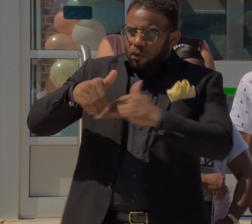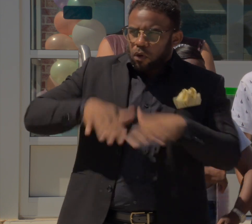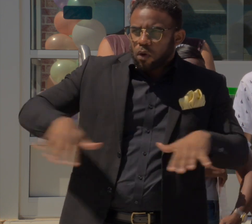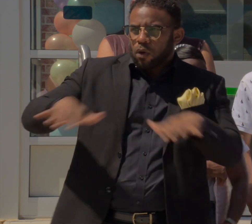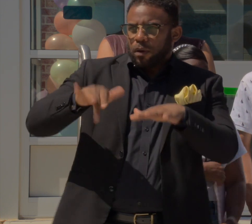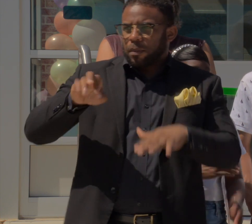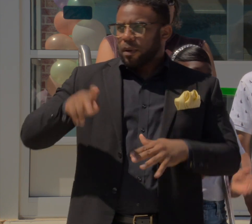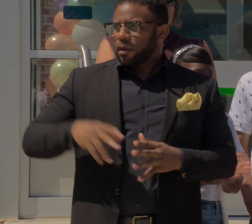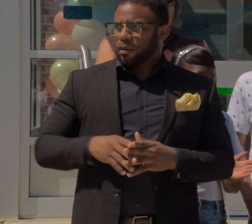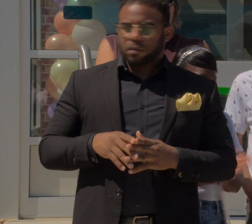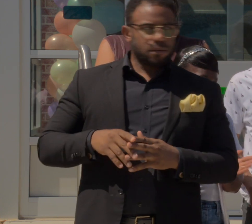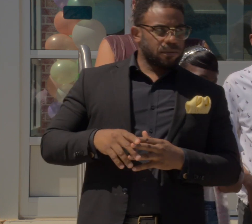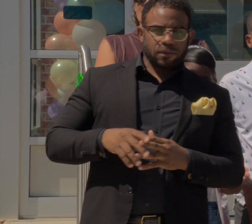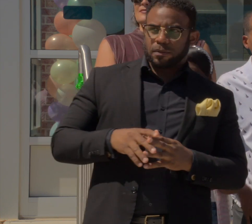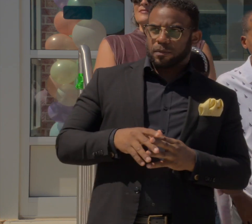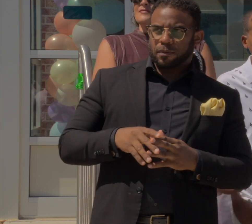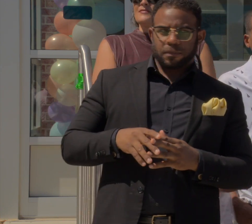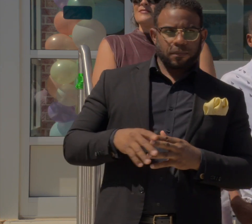of Carroll Park.